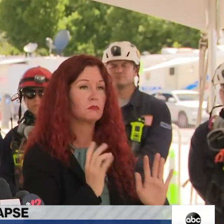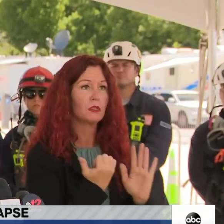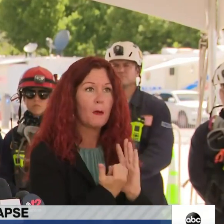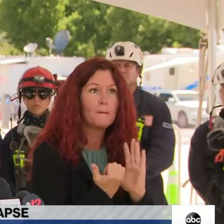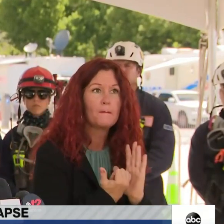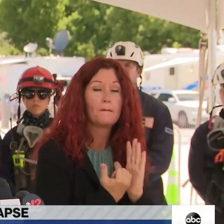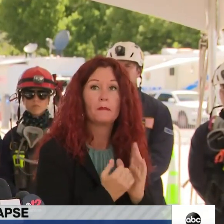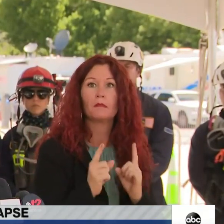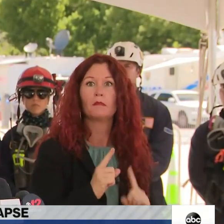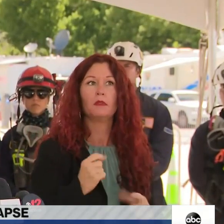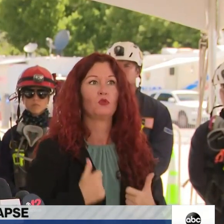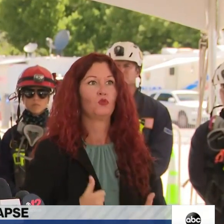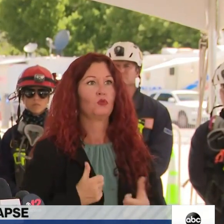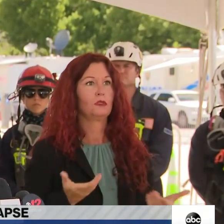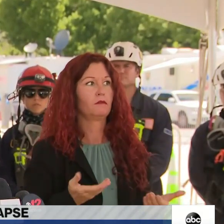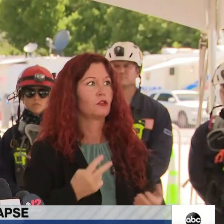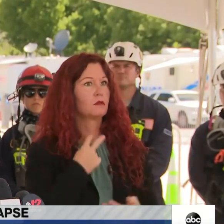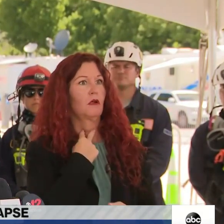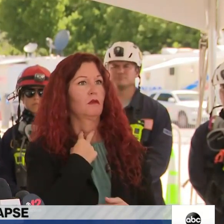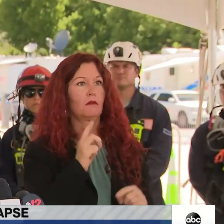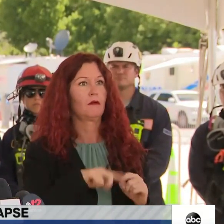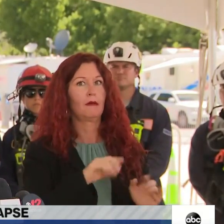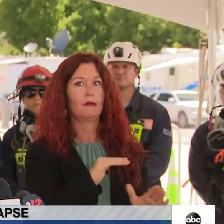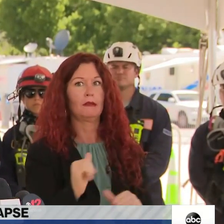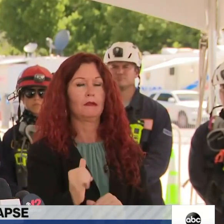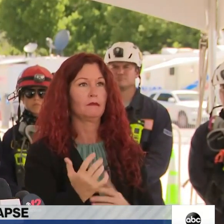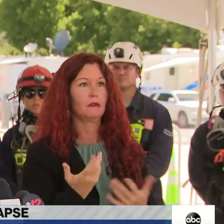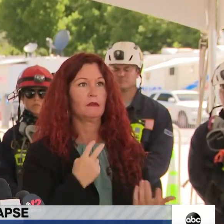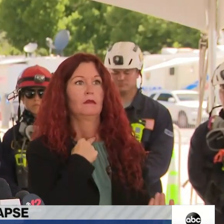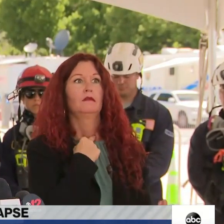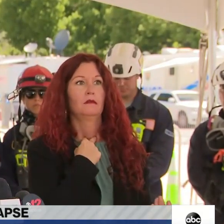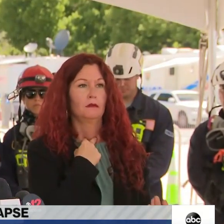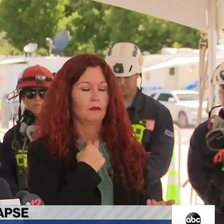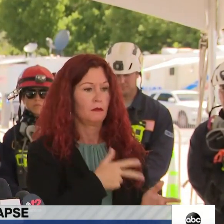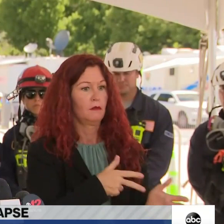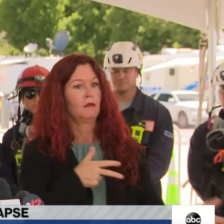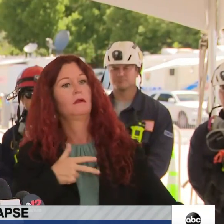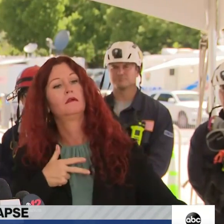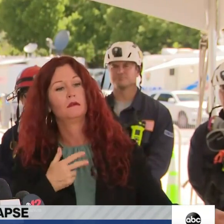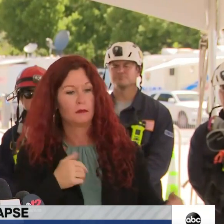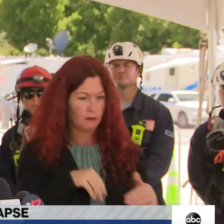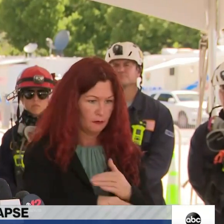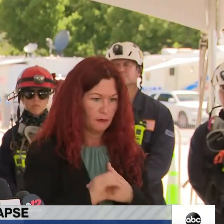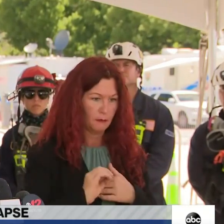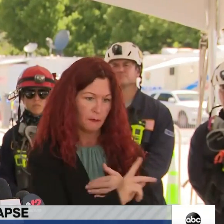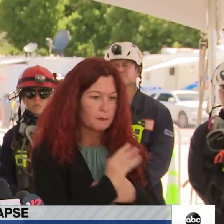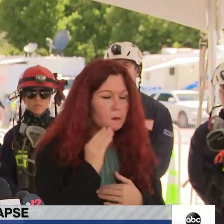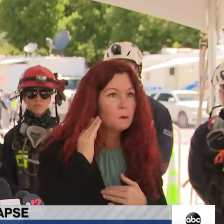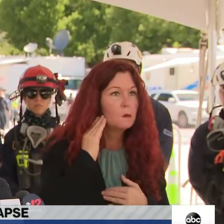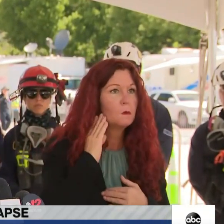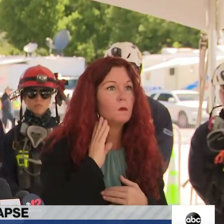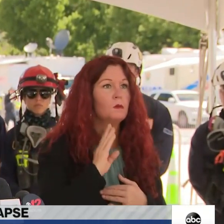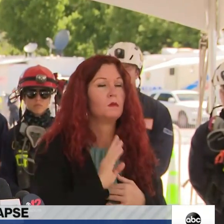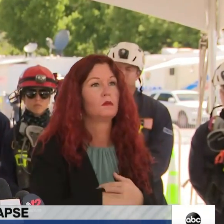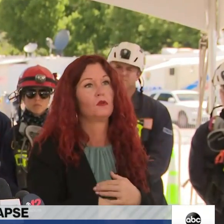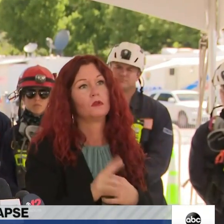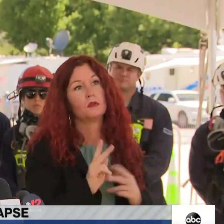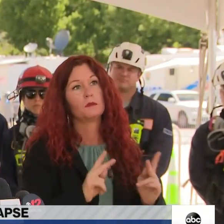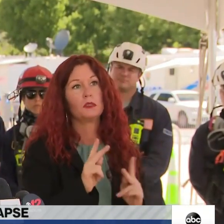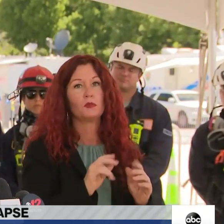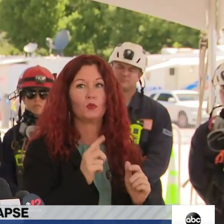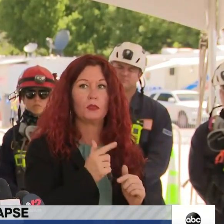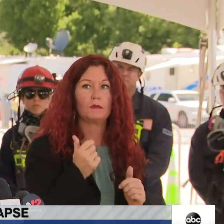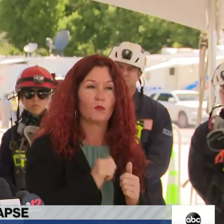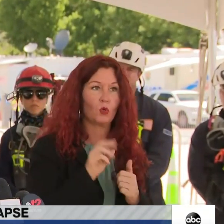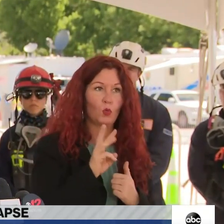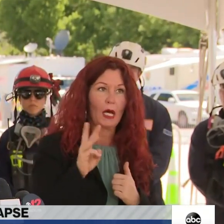traffic, the support traffic that's moving in and out of our town on a more westerly street away from Collins and Harding.